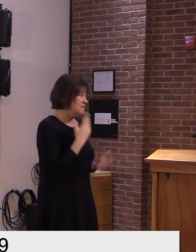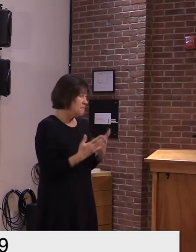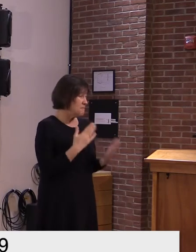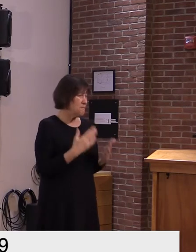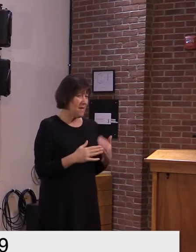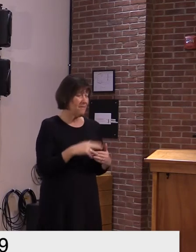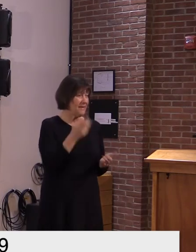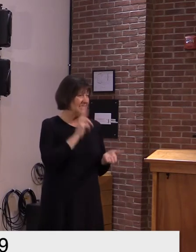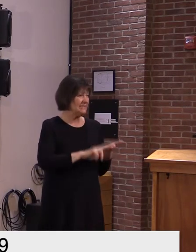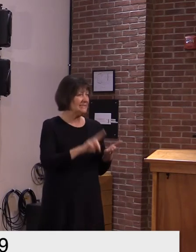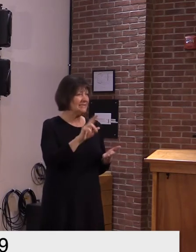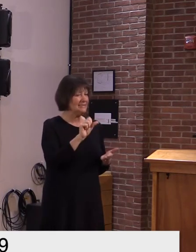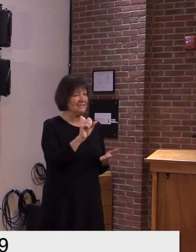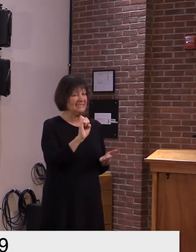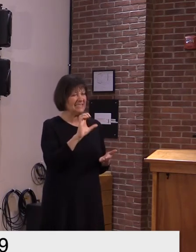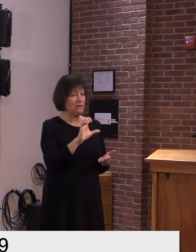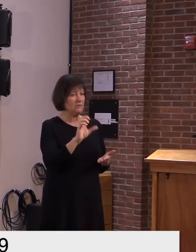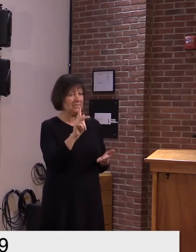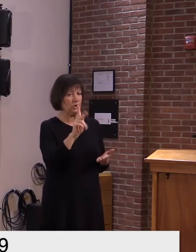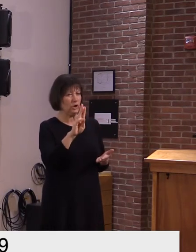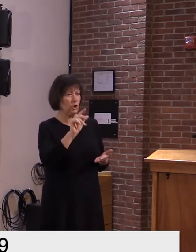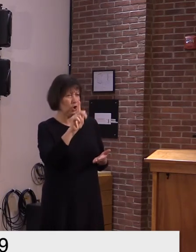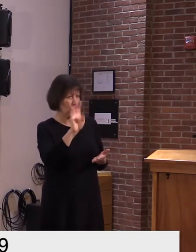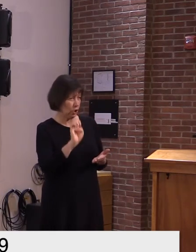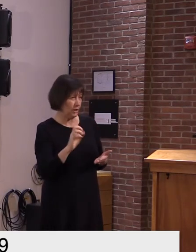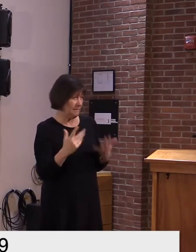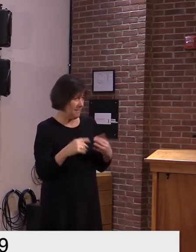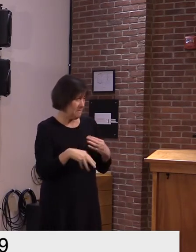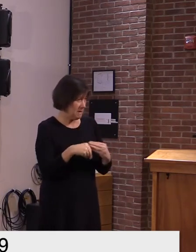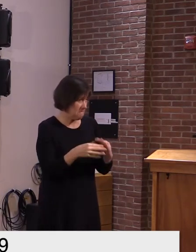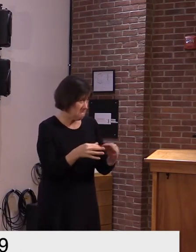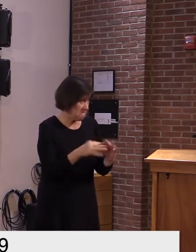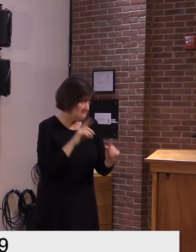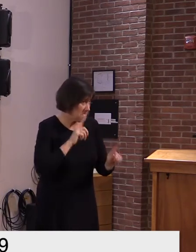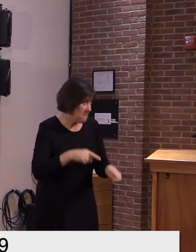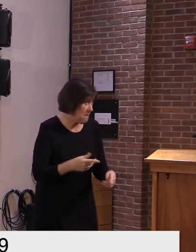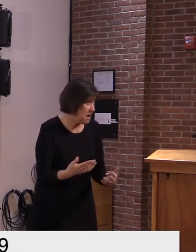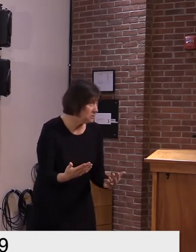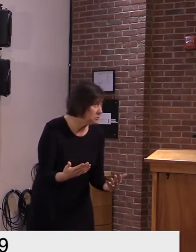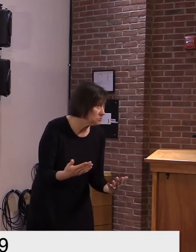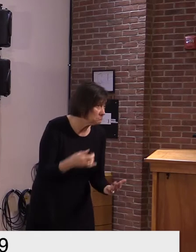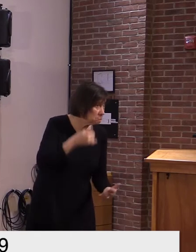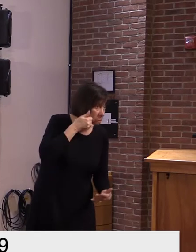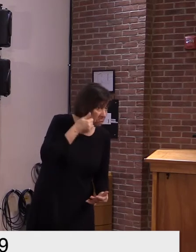ahead. Secretary Curley, do you have any additional information?